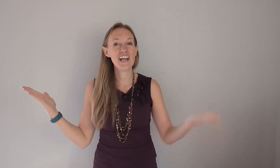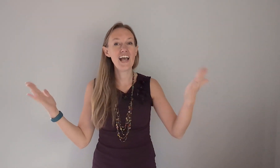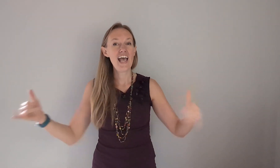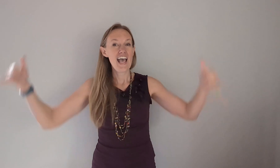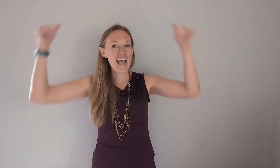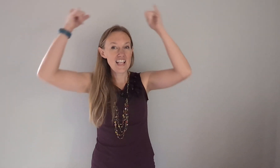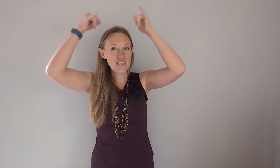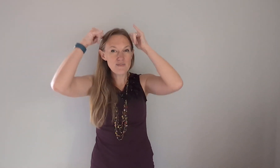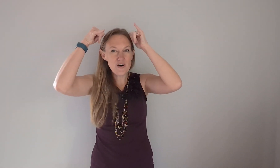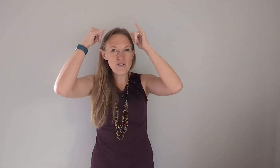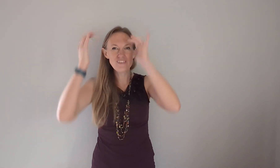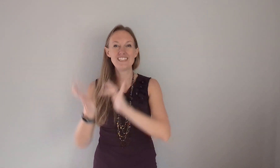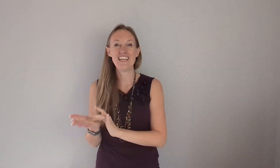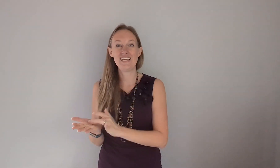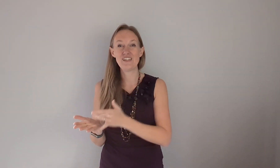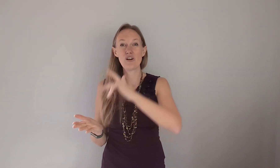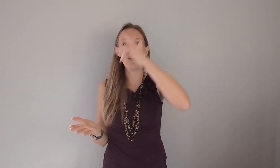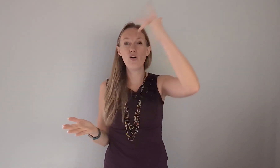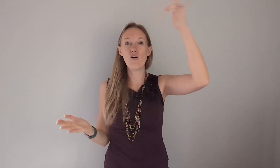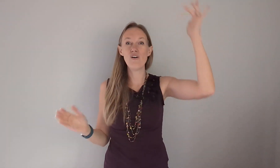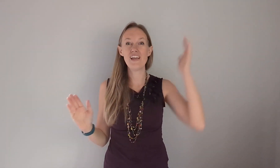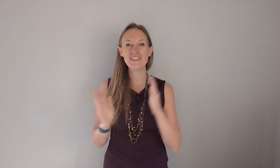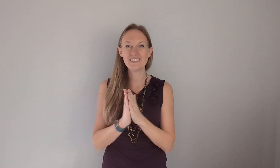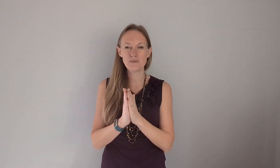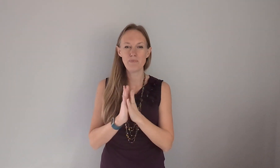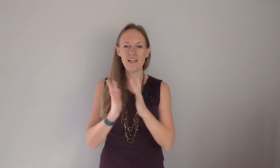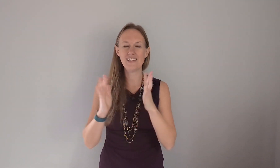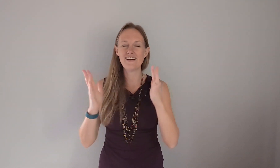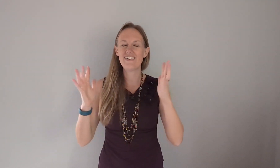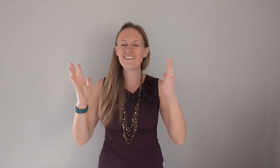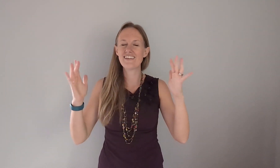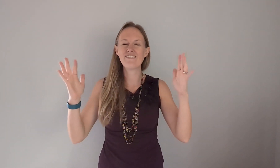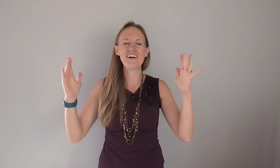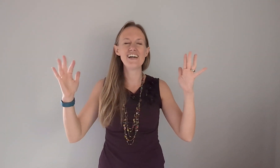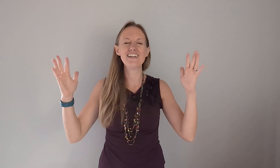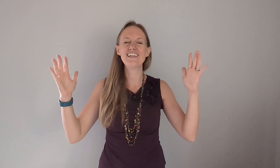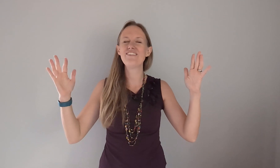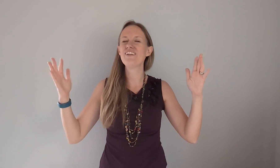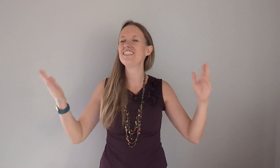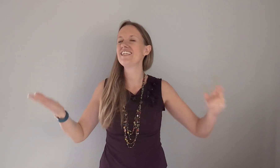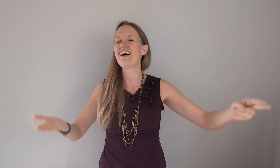King enthroned in glorious splendor. And then finally, to finish it